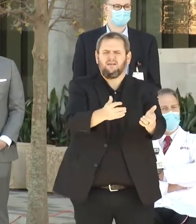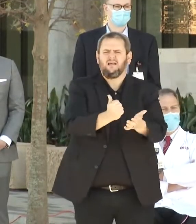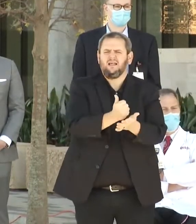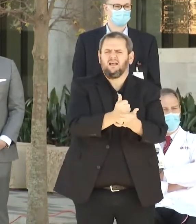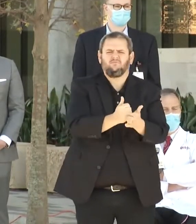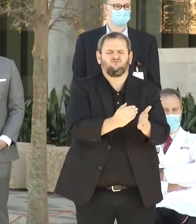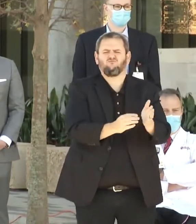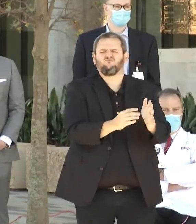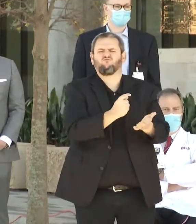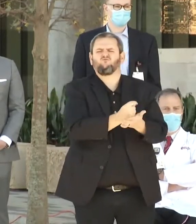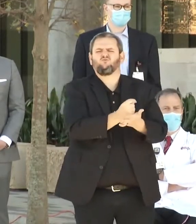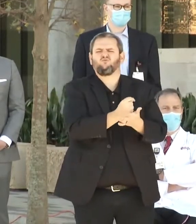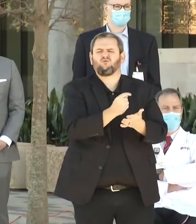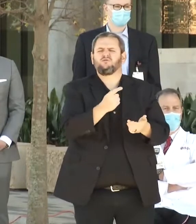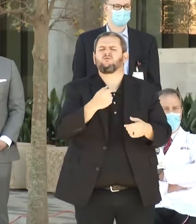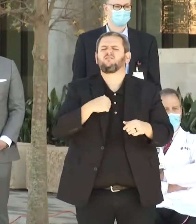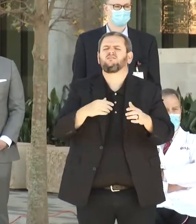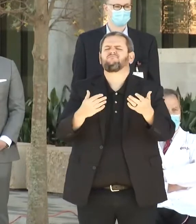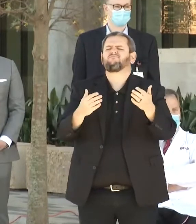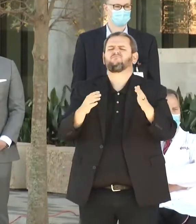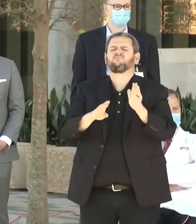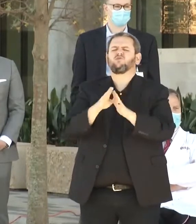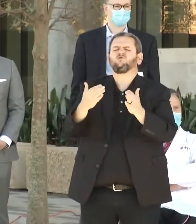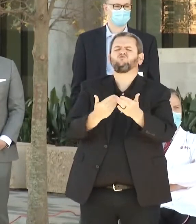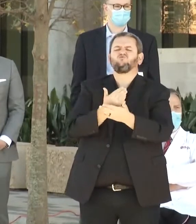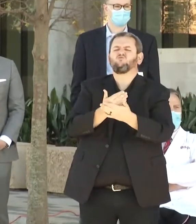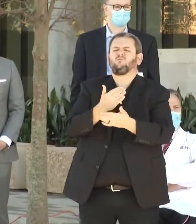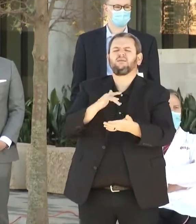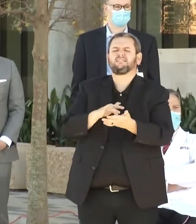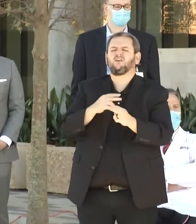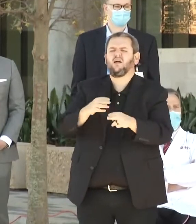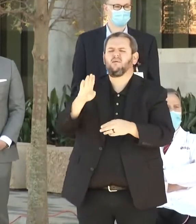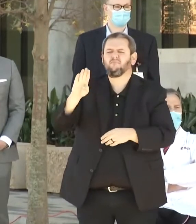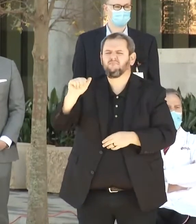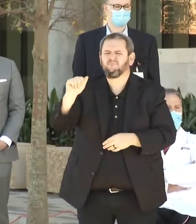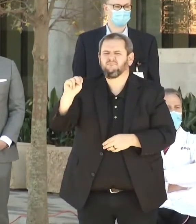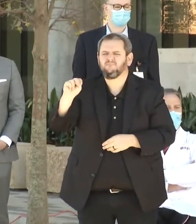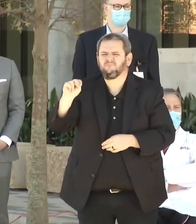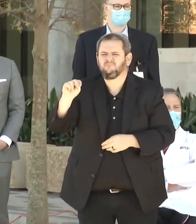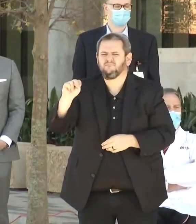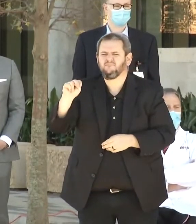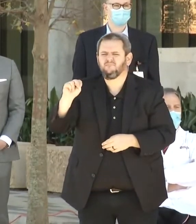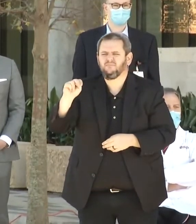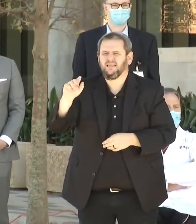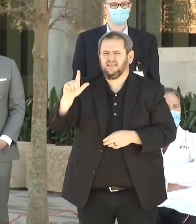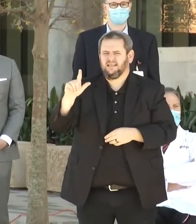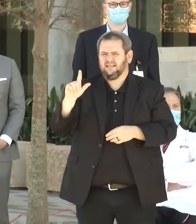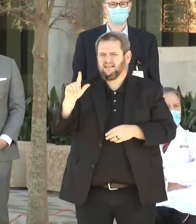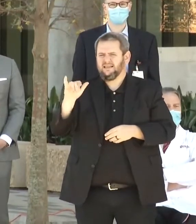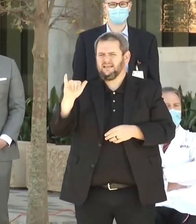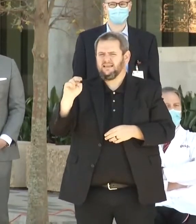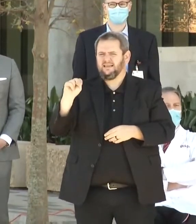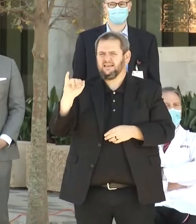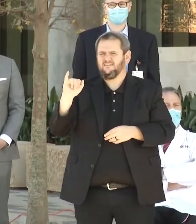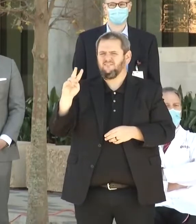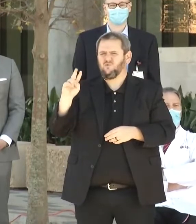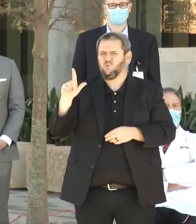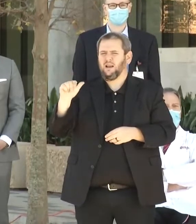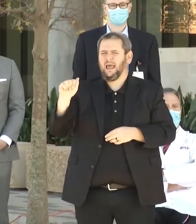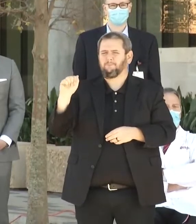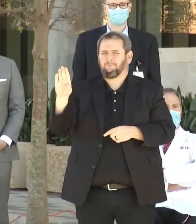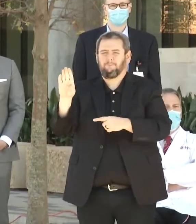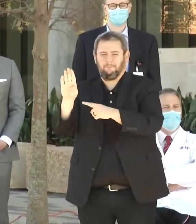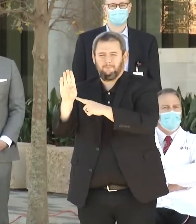called Bamlinivumab. I was up most of last night trying to learn how to pronounce this. It